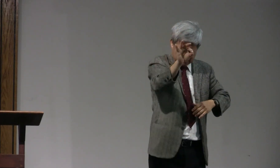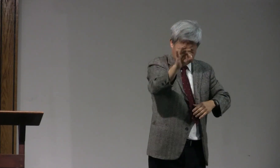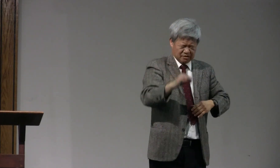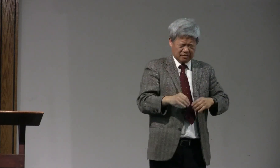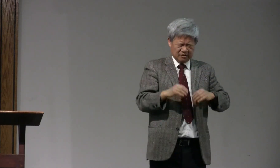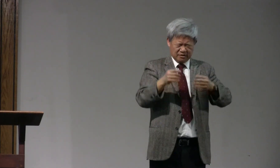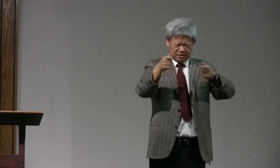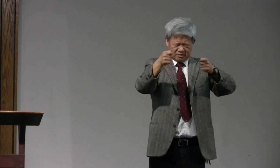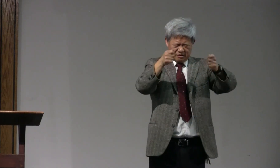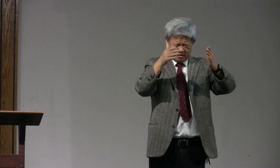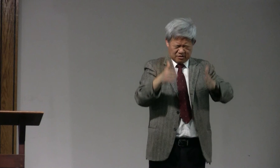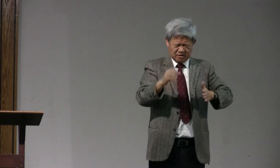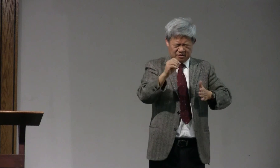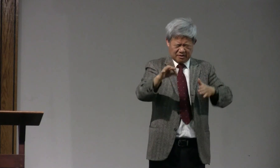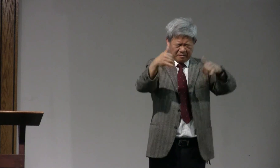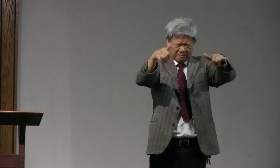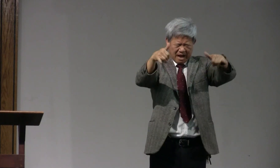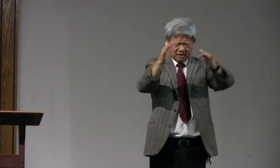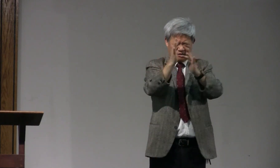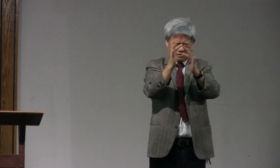school and do mission work